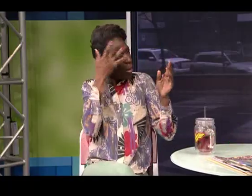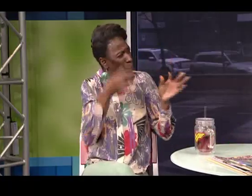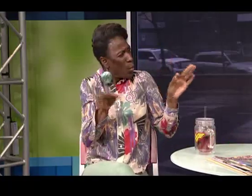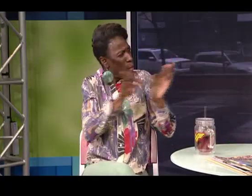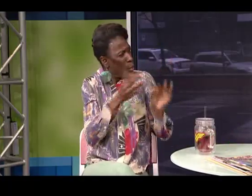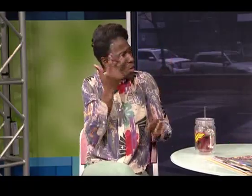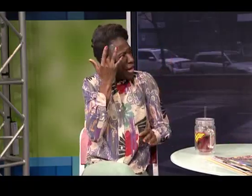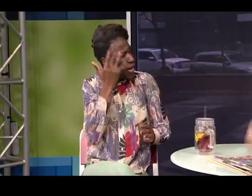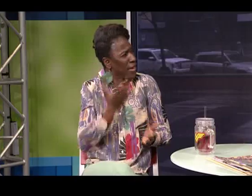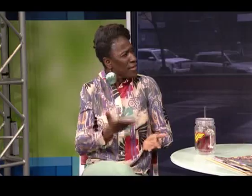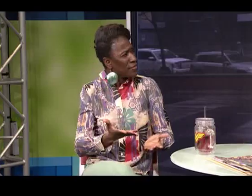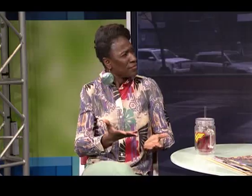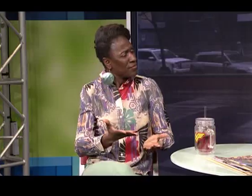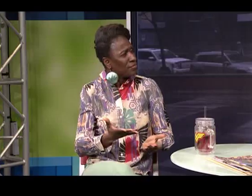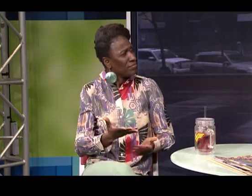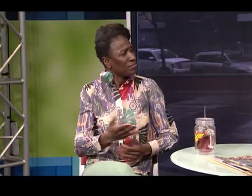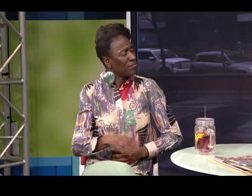So why was that such an important issue, though?